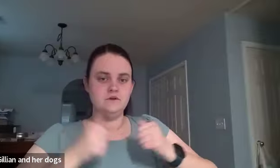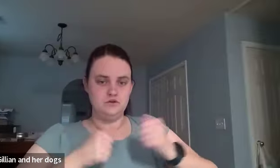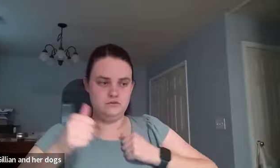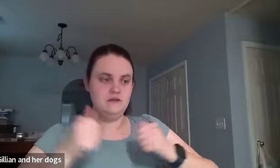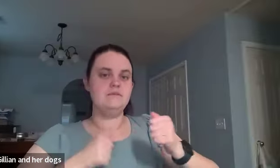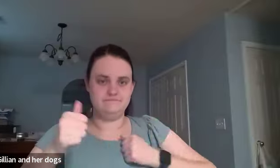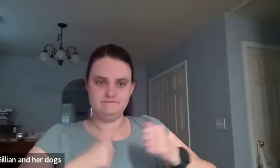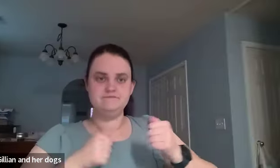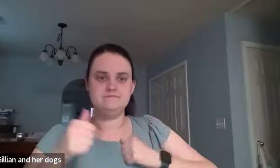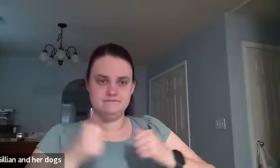Gorilla.